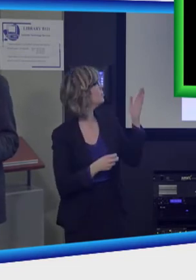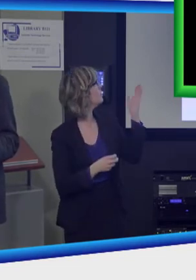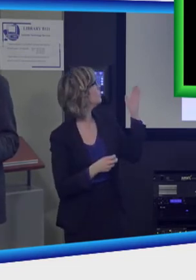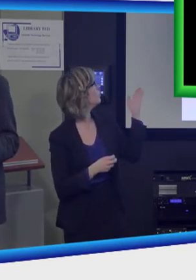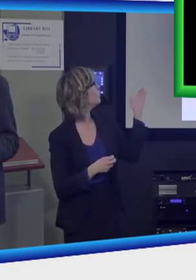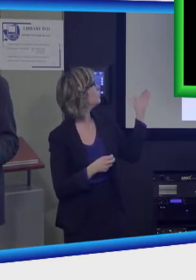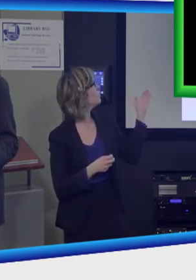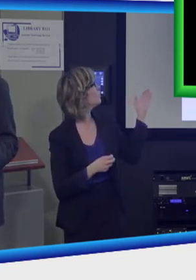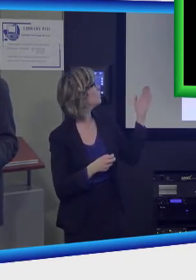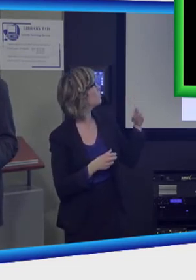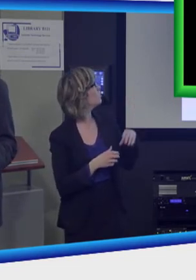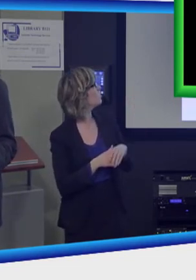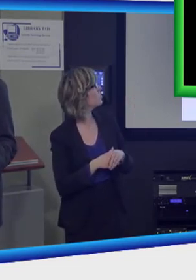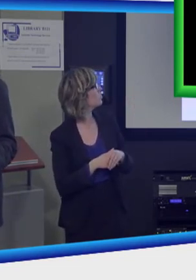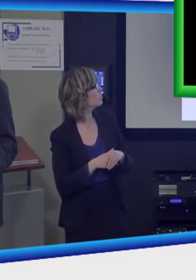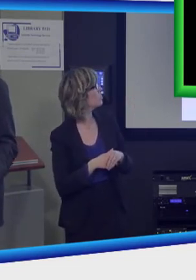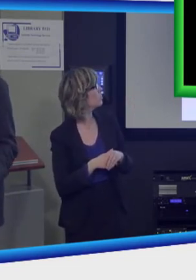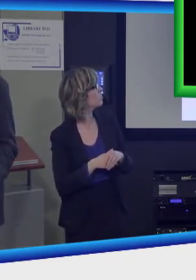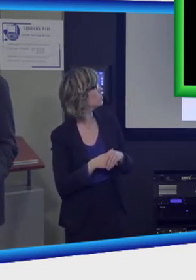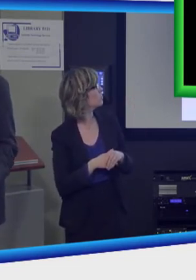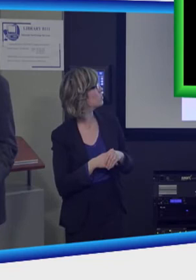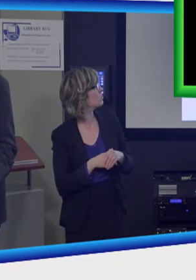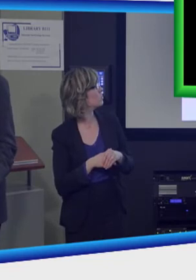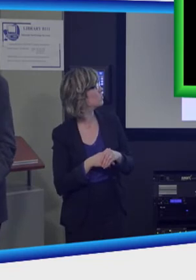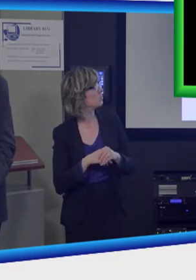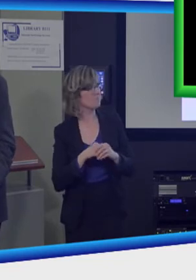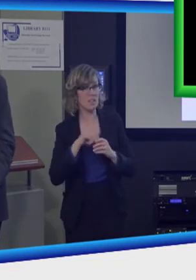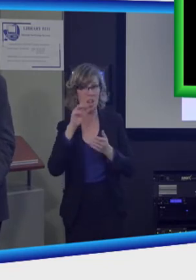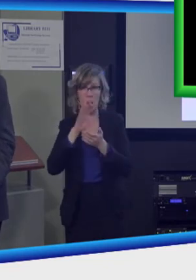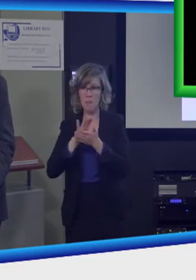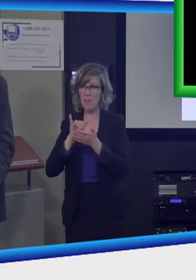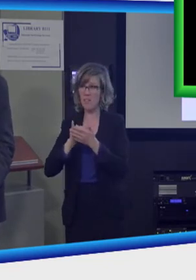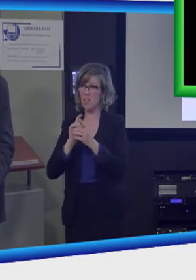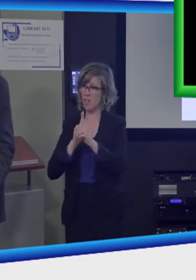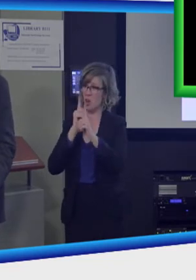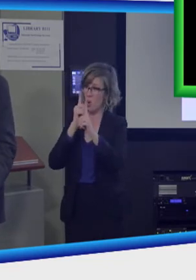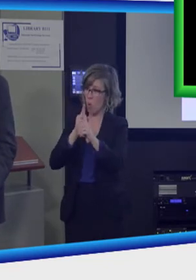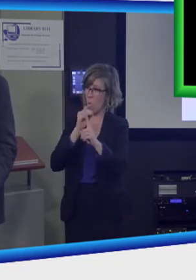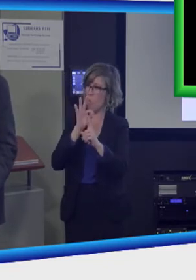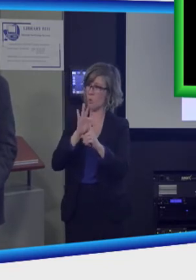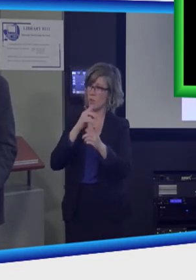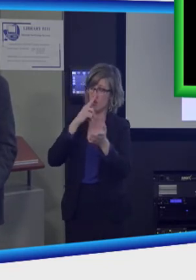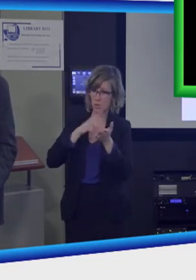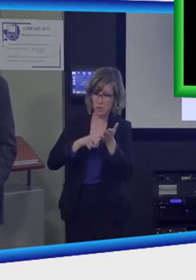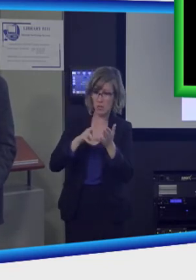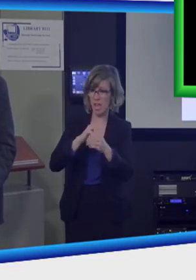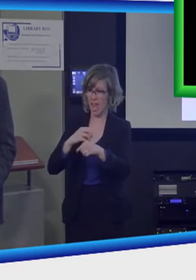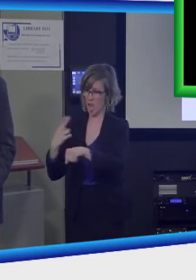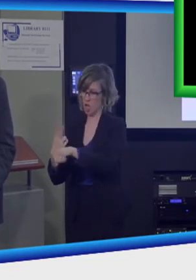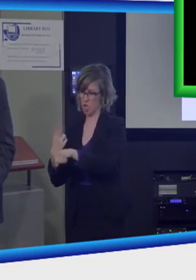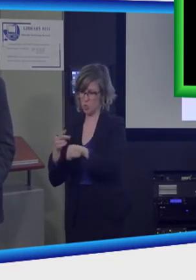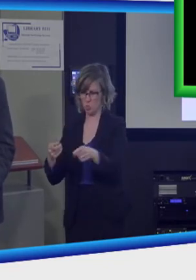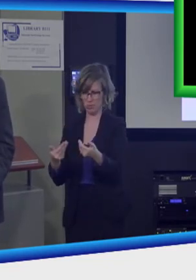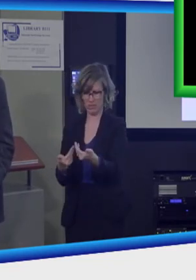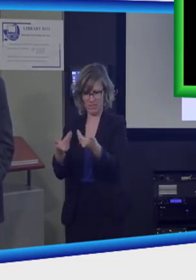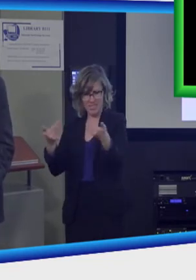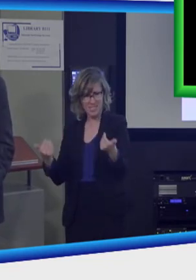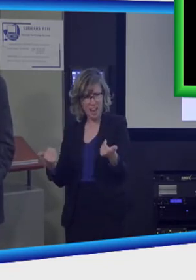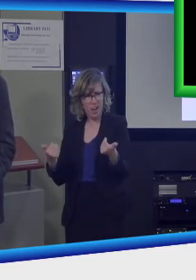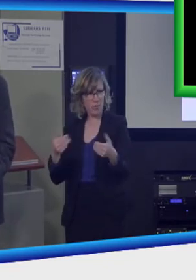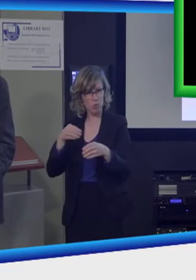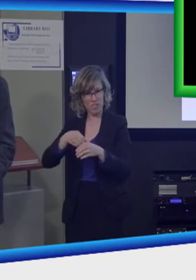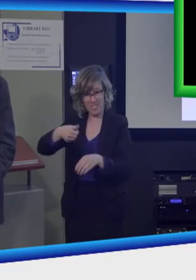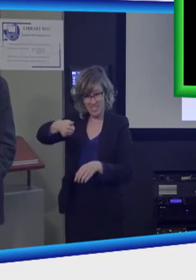are inherently in conflict and that the categories of basic and applied research are necessarily separate is itself